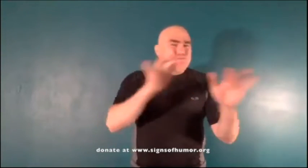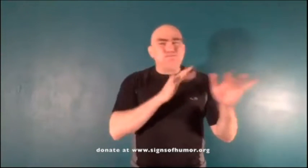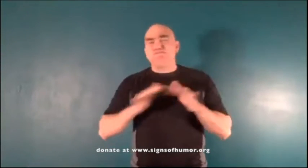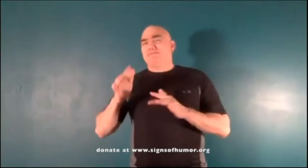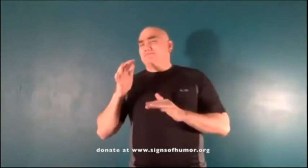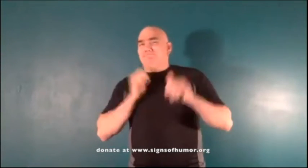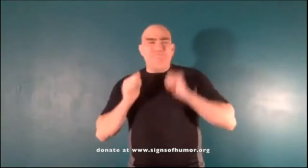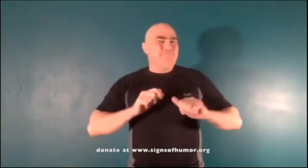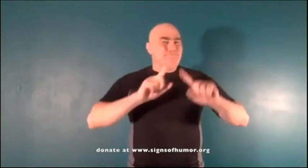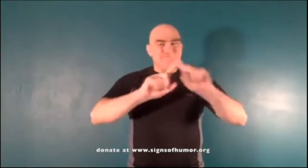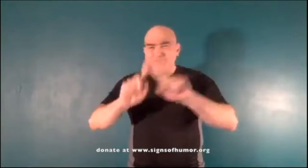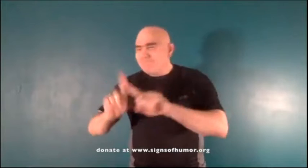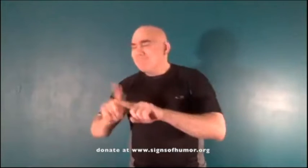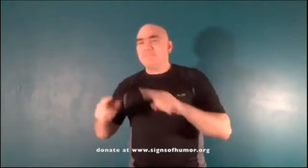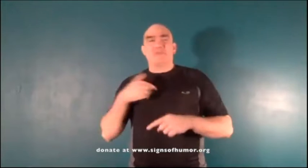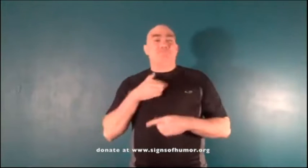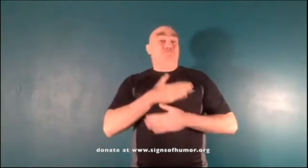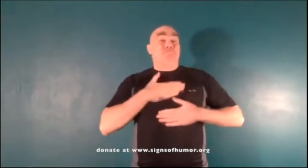all over the world, all the things that I've done.